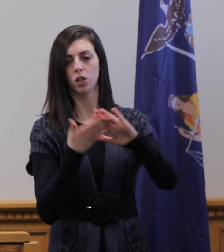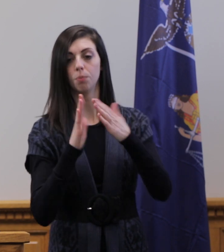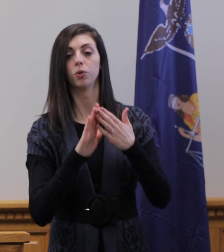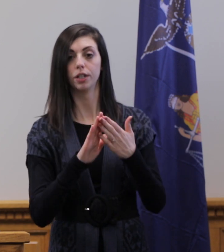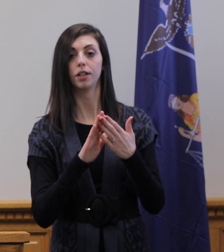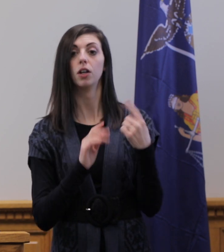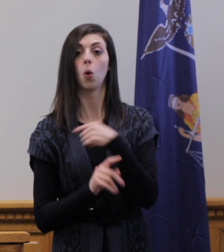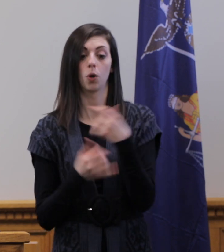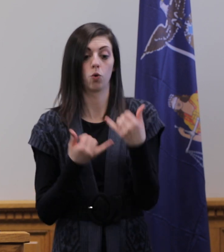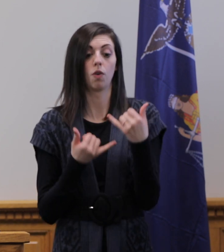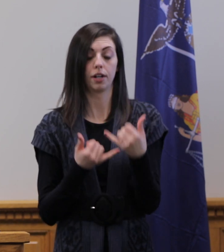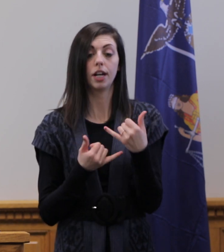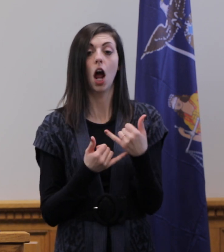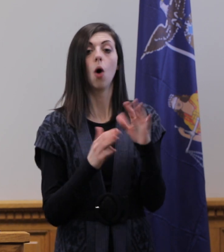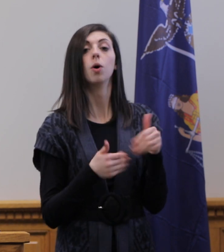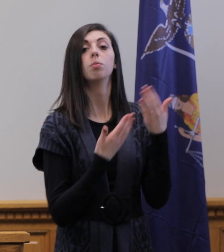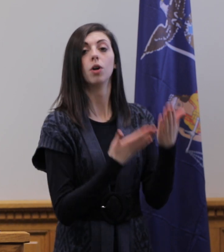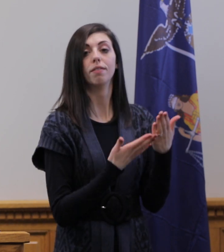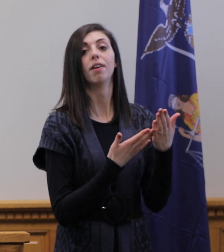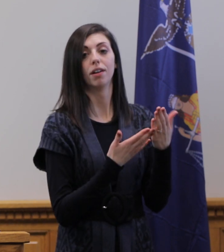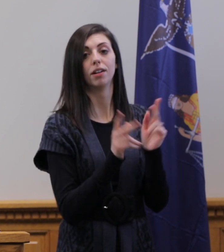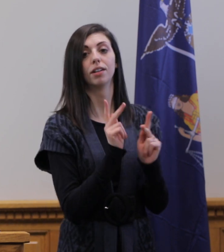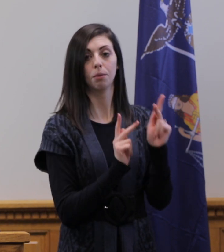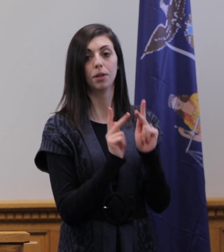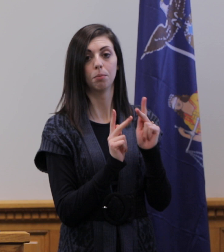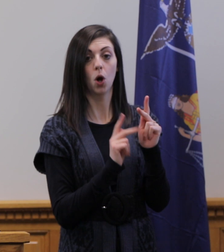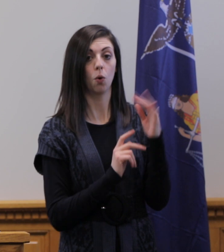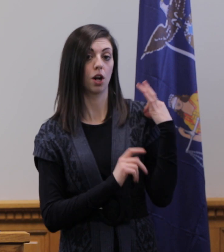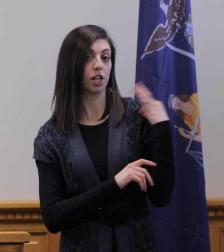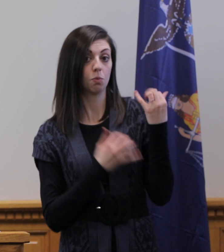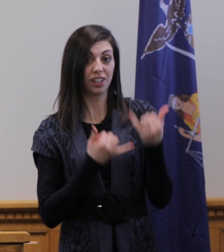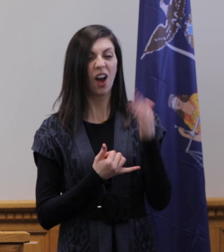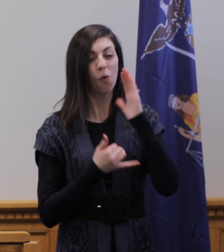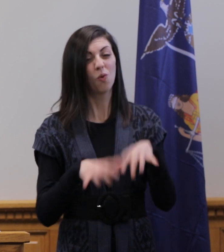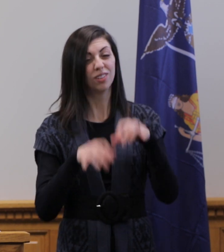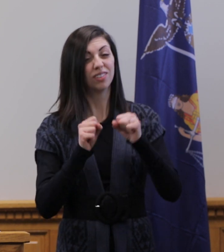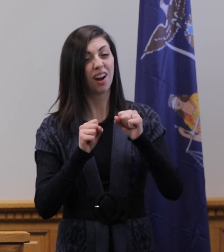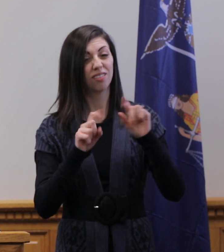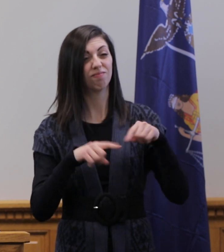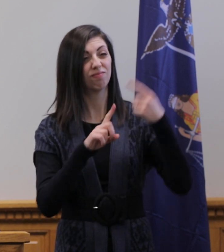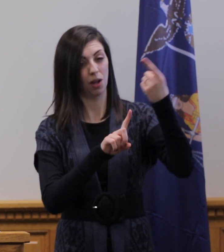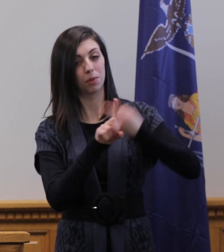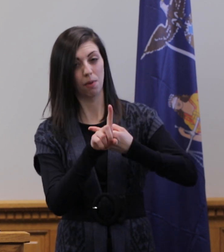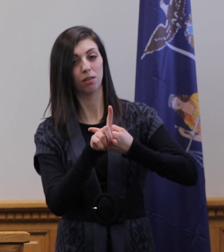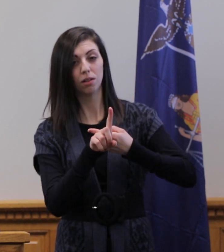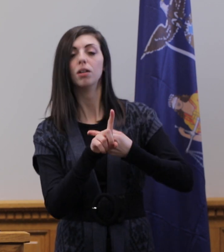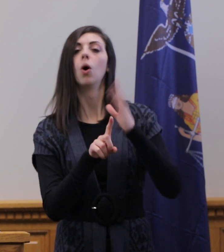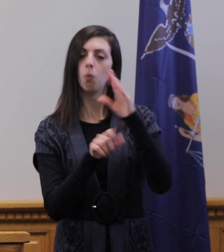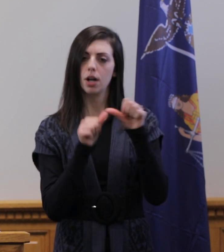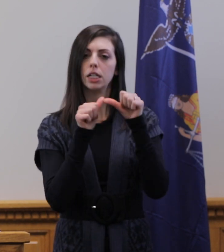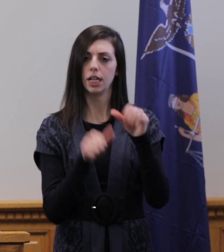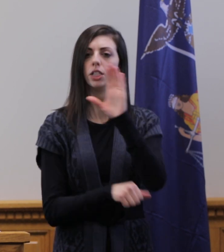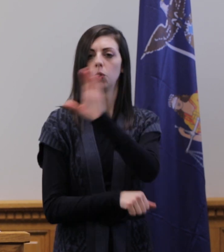are currently eligible is going to be a months-long process. We will continue to schedule clinics